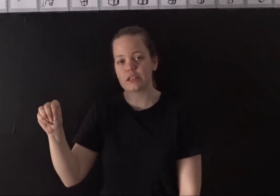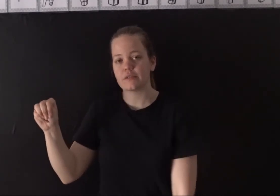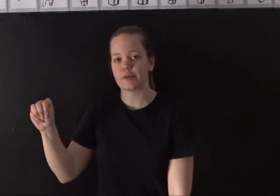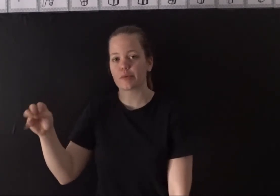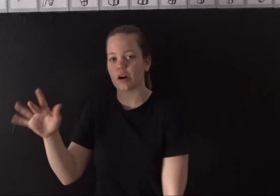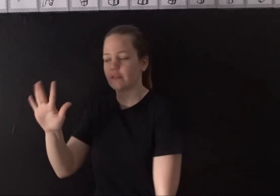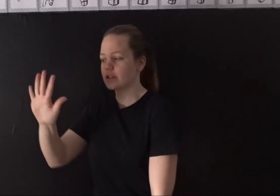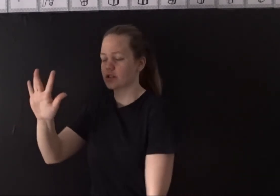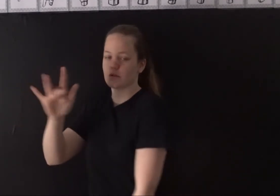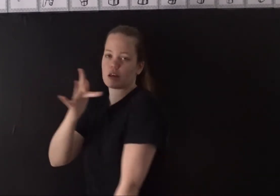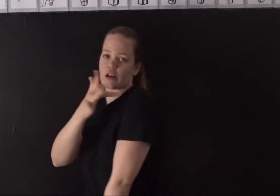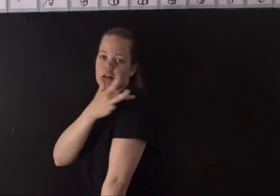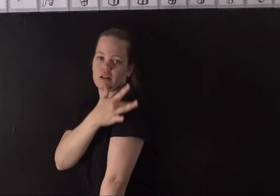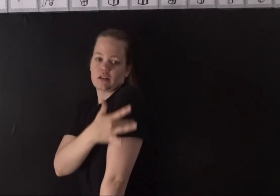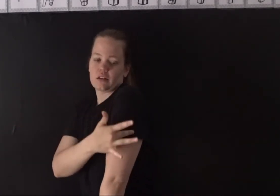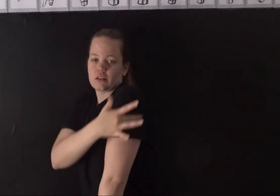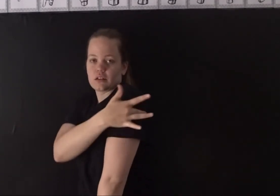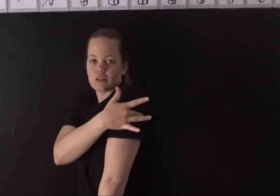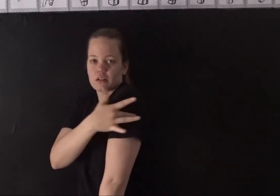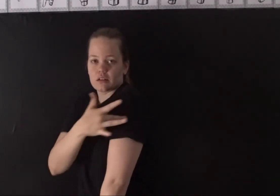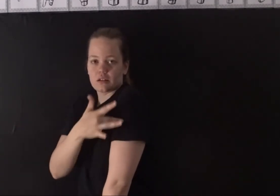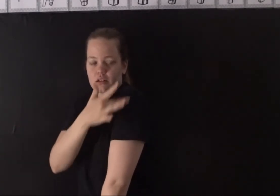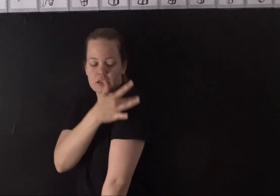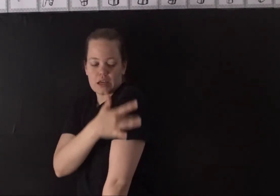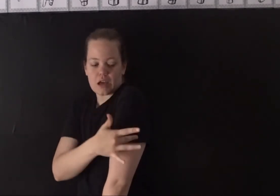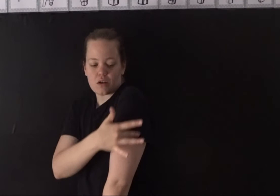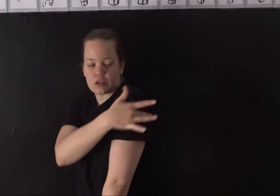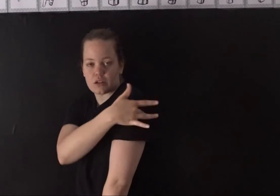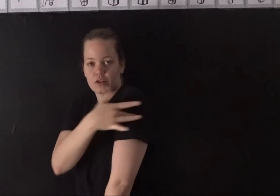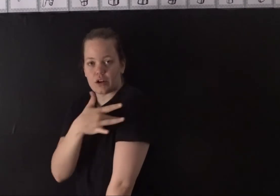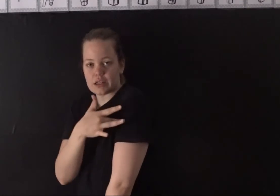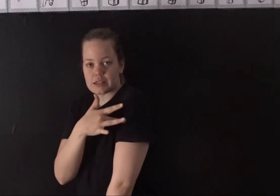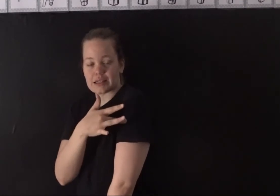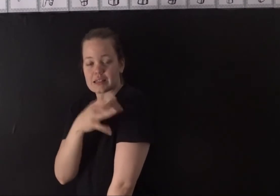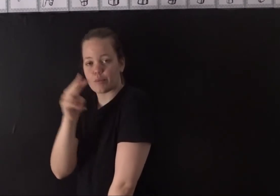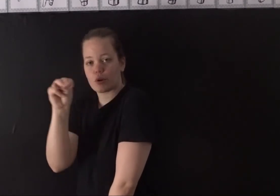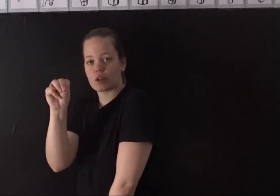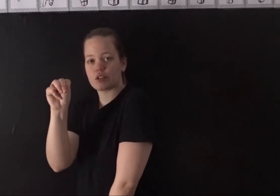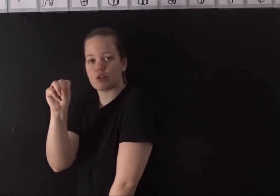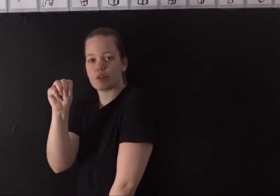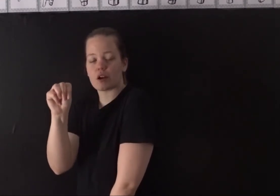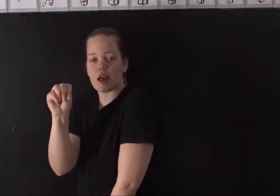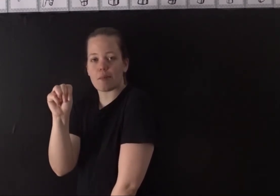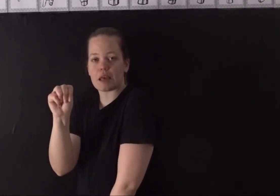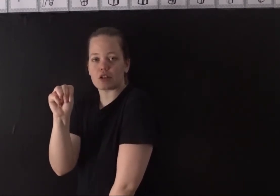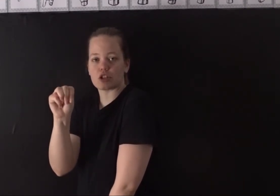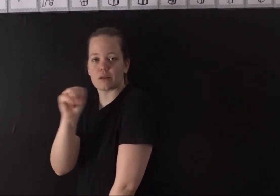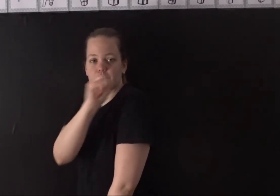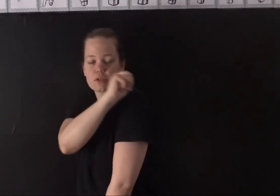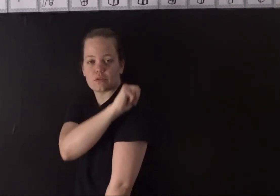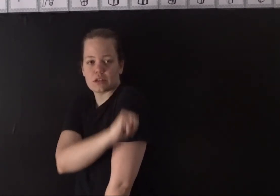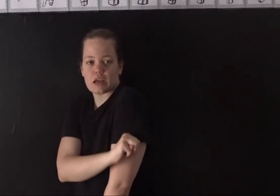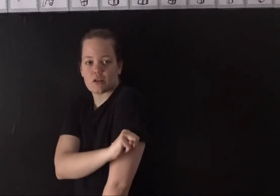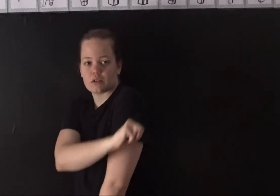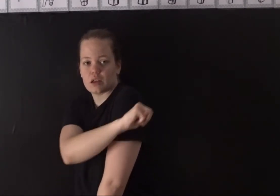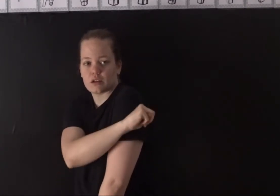for province, so that down and across, except we're going to do it with our M hand shape. So down and